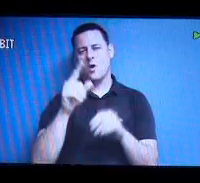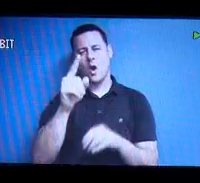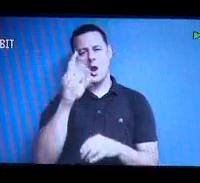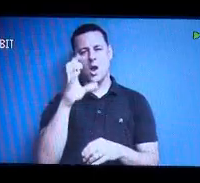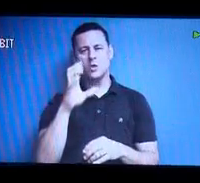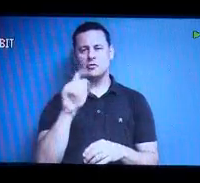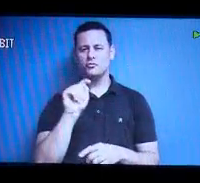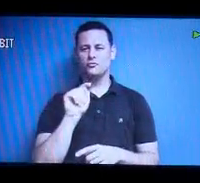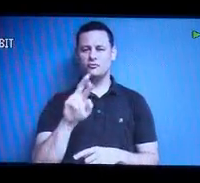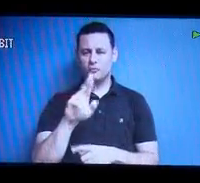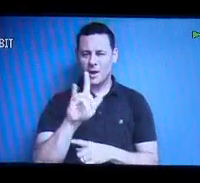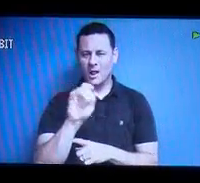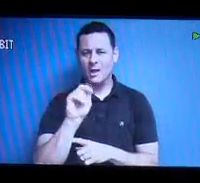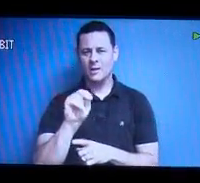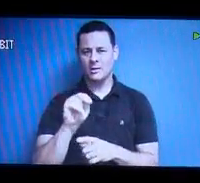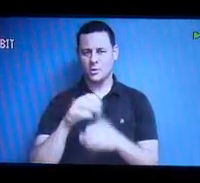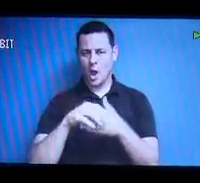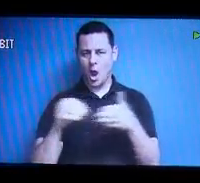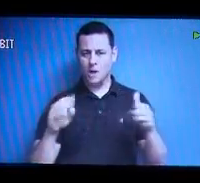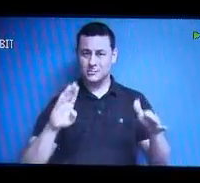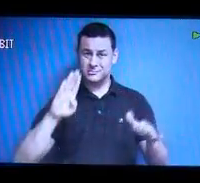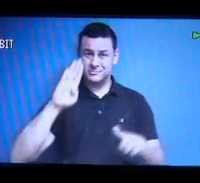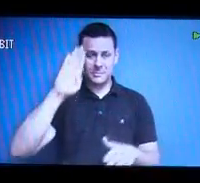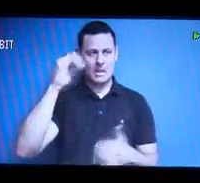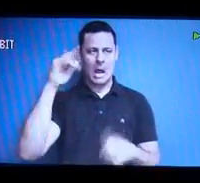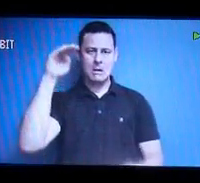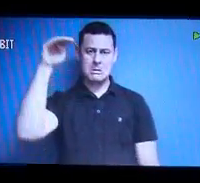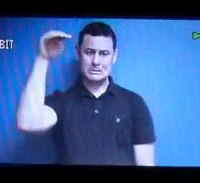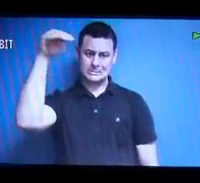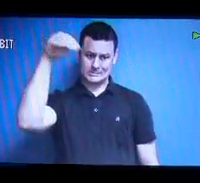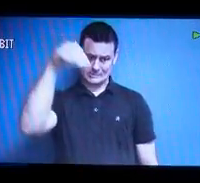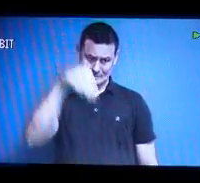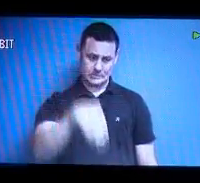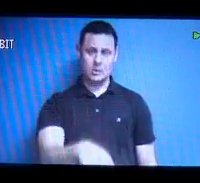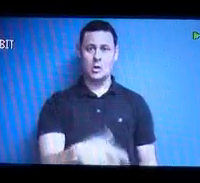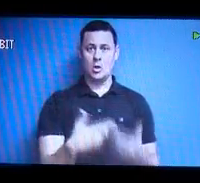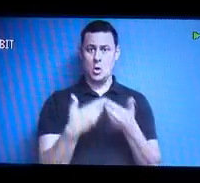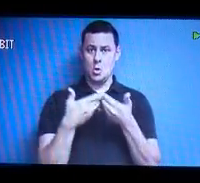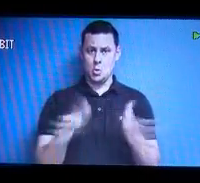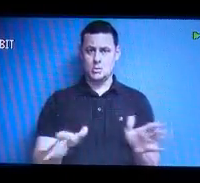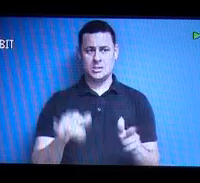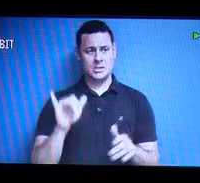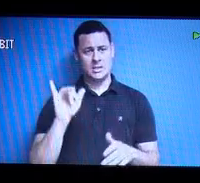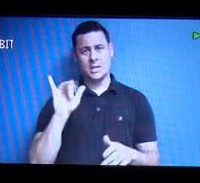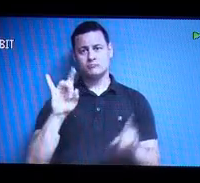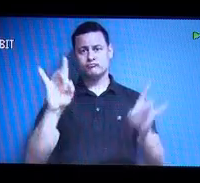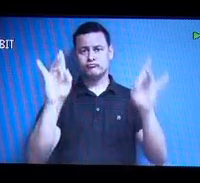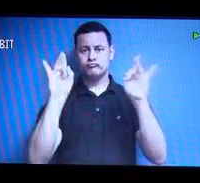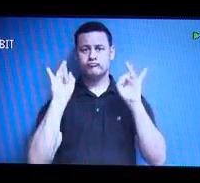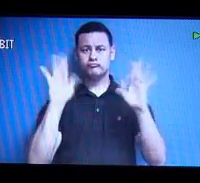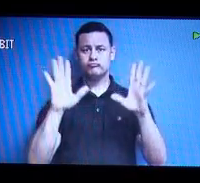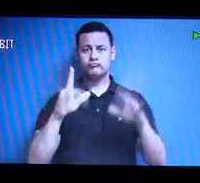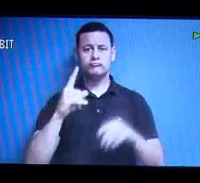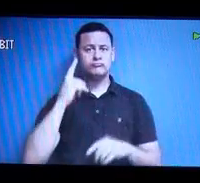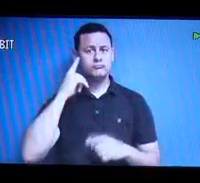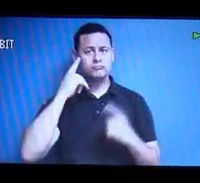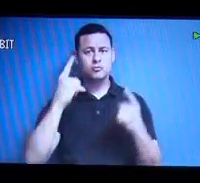peak, but we're losing it, and this is a huge risk. This is my, incidentally, I admire the